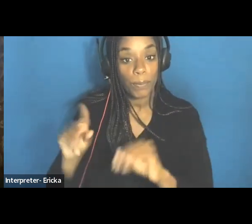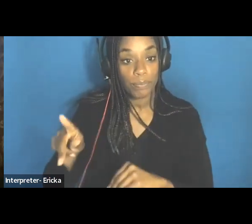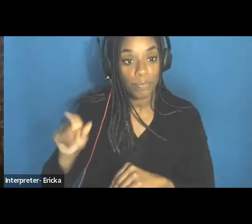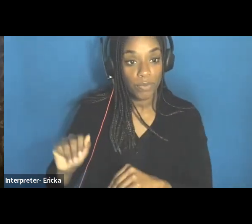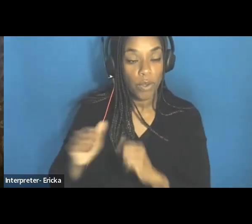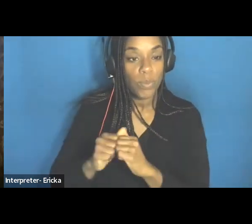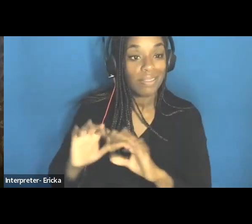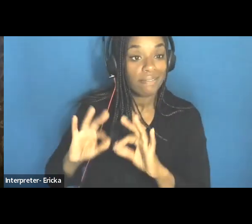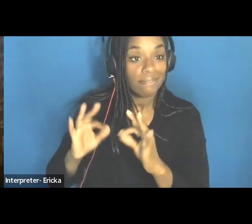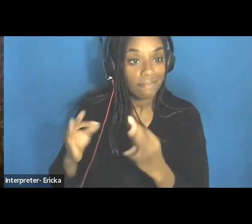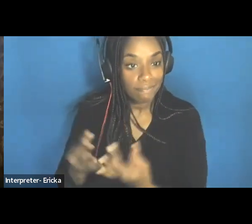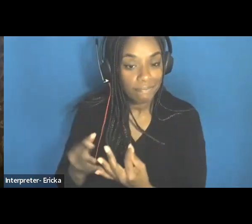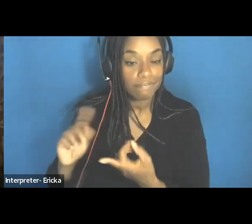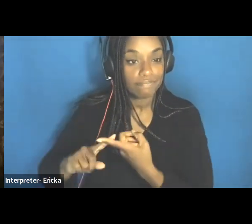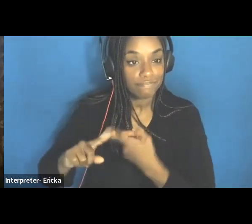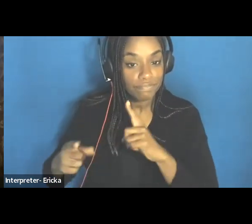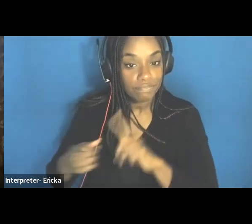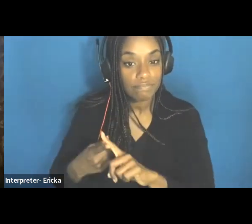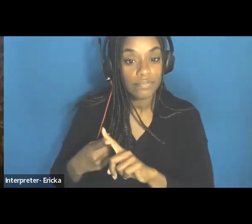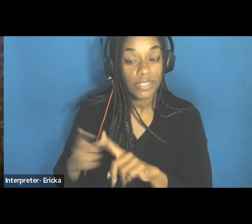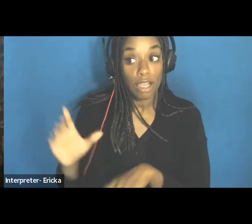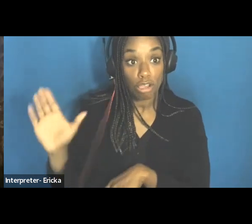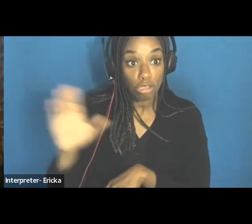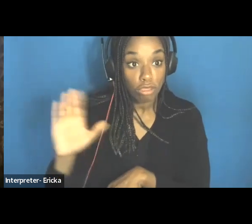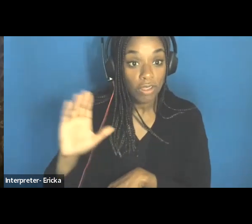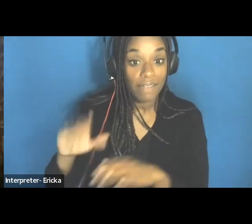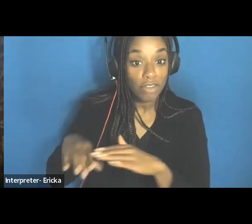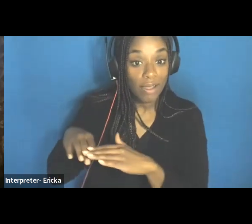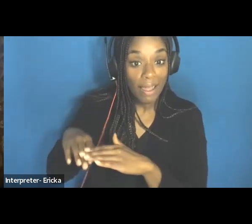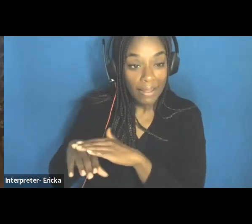and friends, seeking for access, seeking